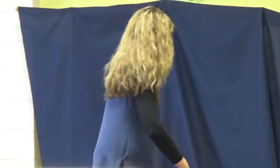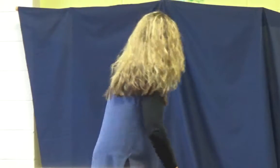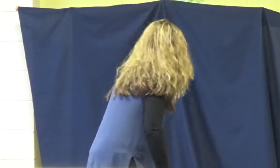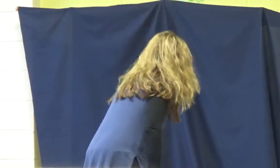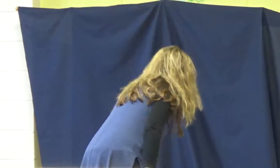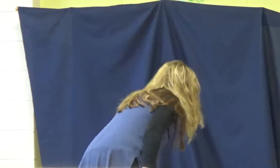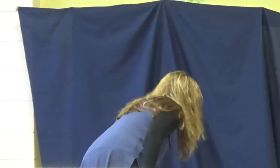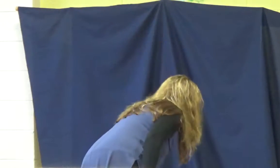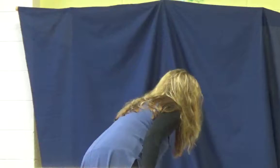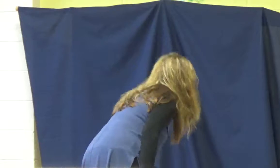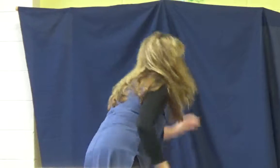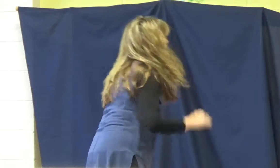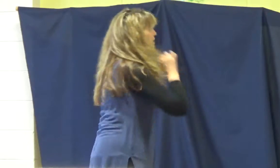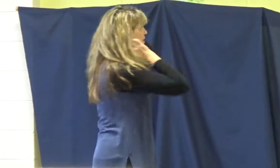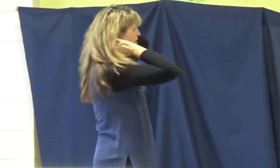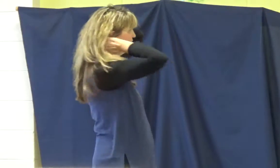The next one.